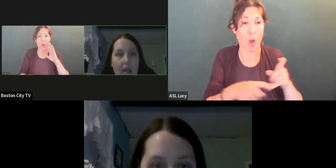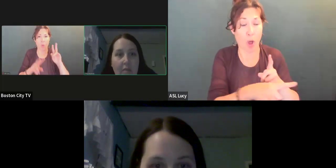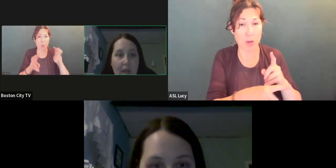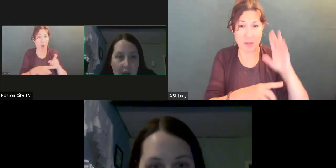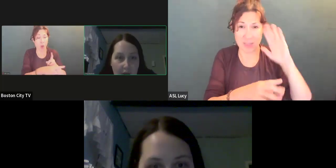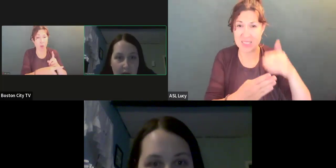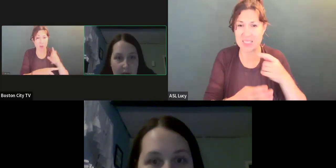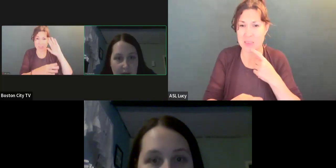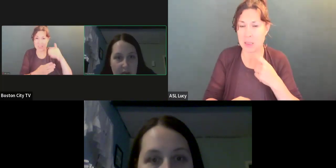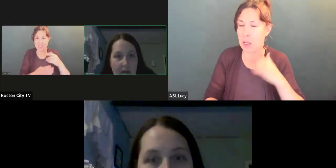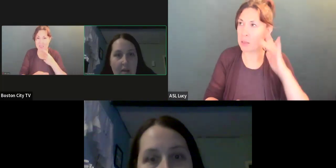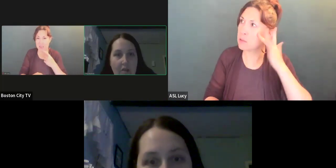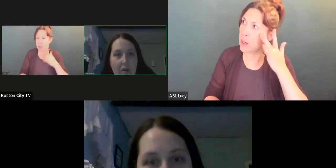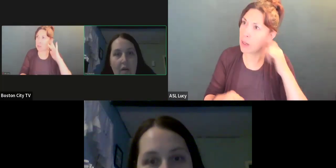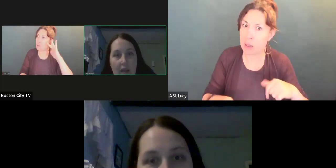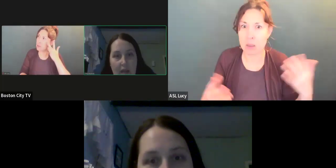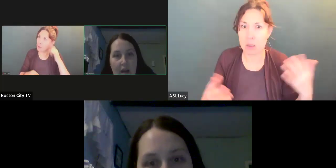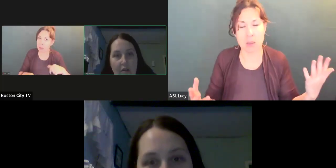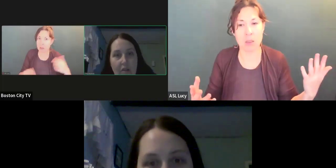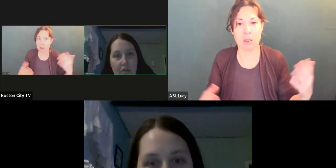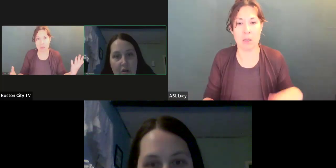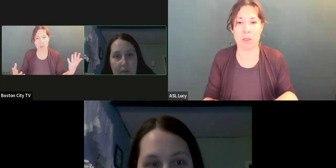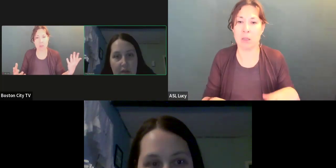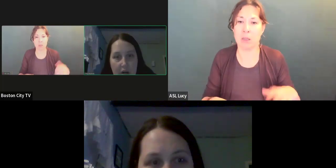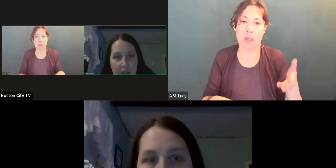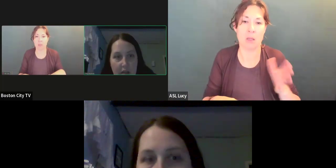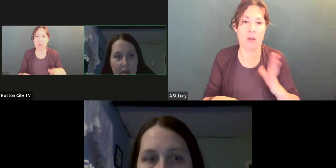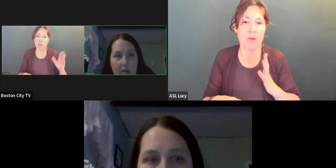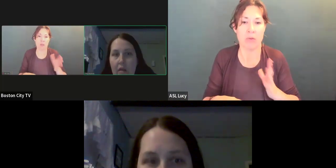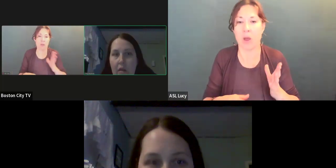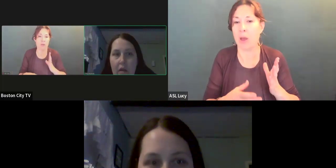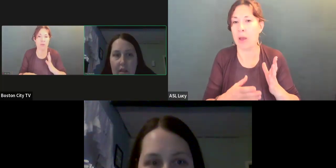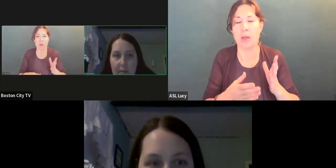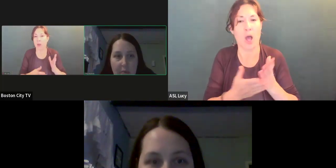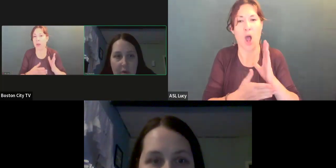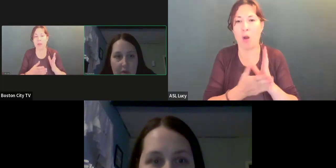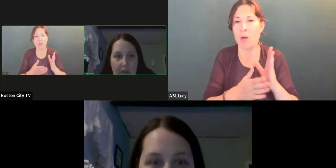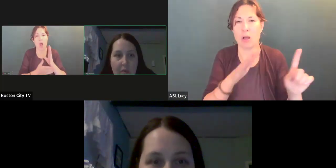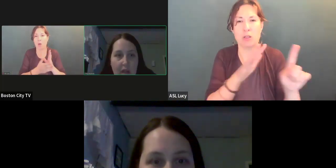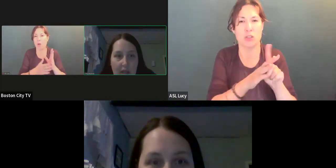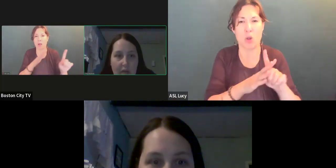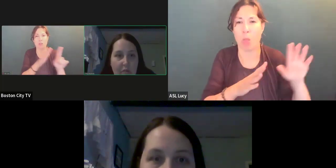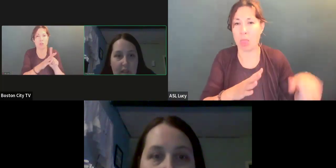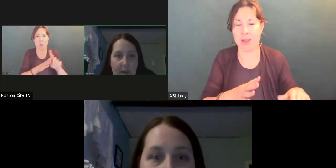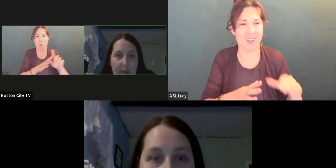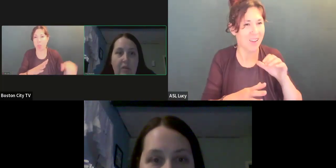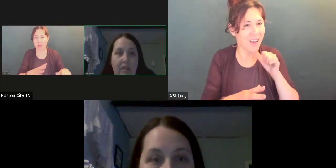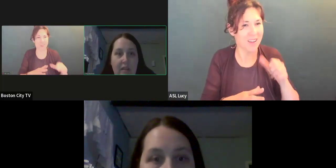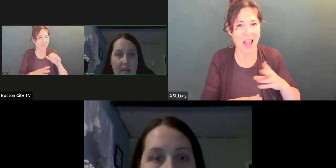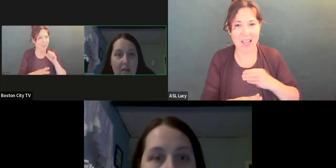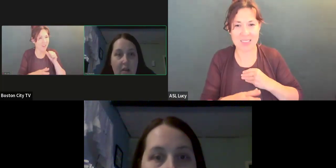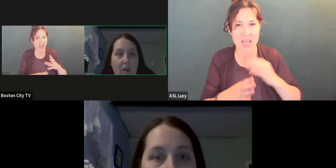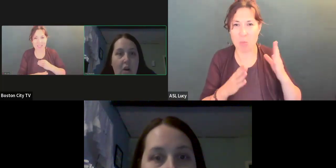am tired of this, and it's okay, I'll just go in tardy. Not acceptable words I want to hear from my special needs